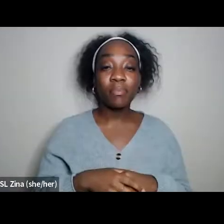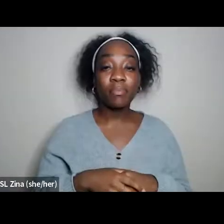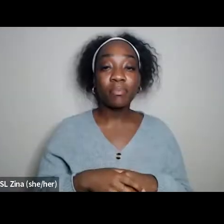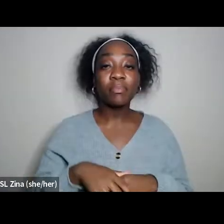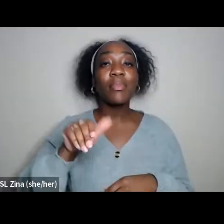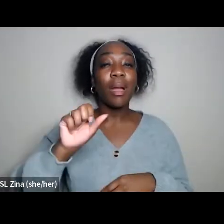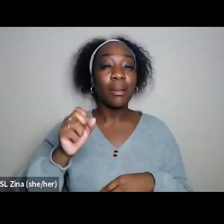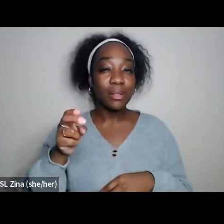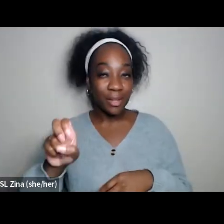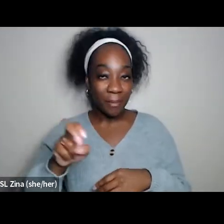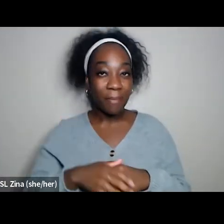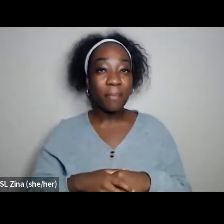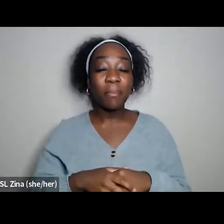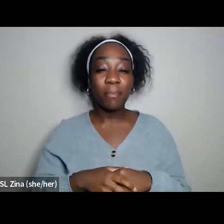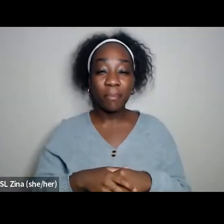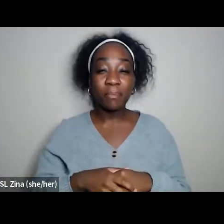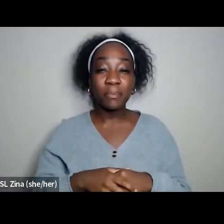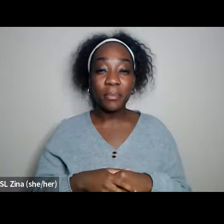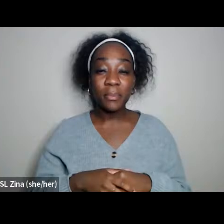Ashe.